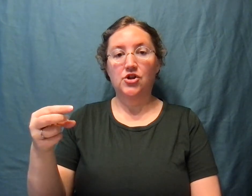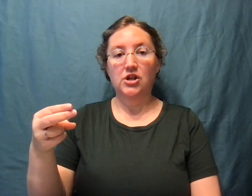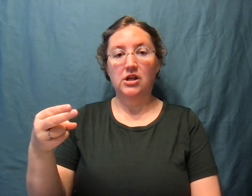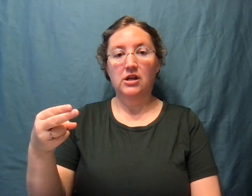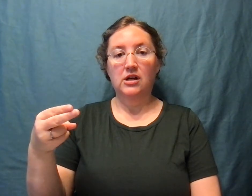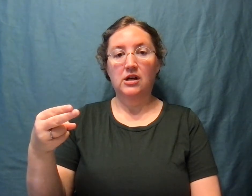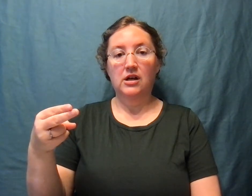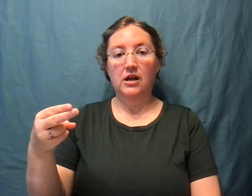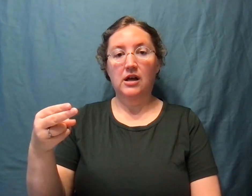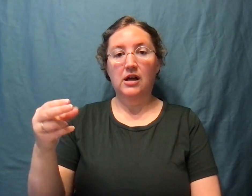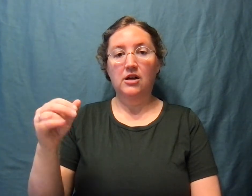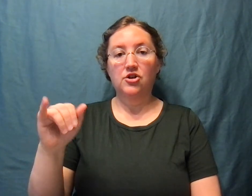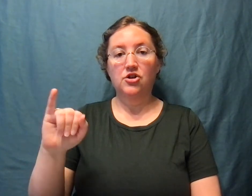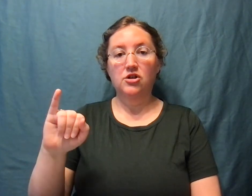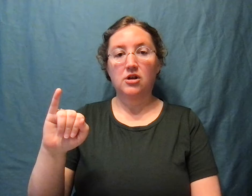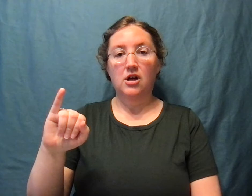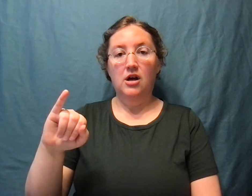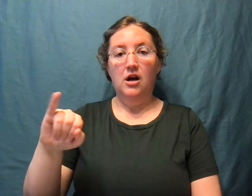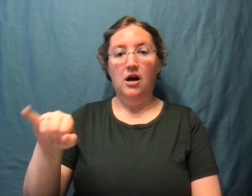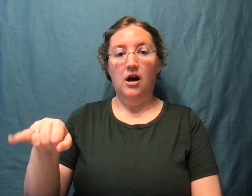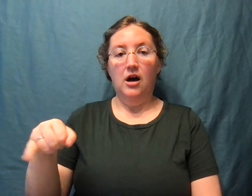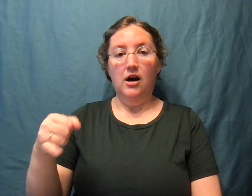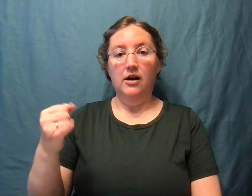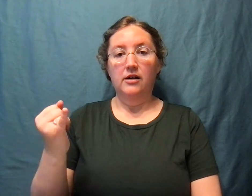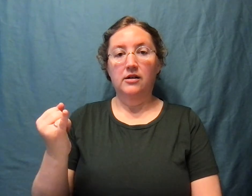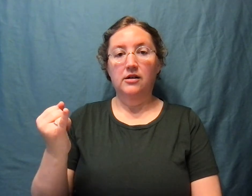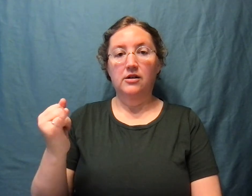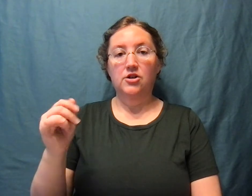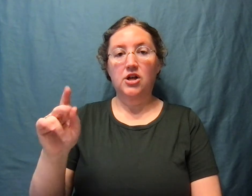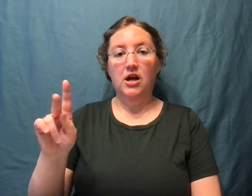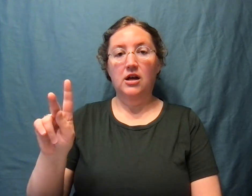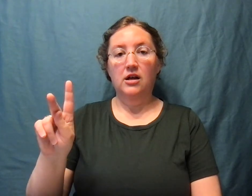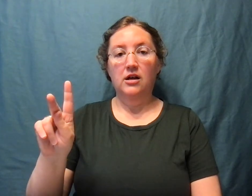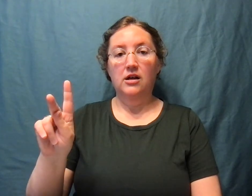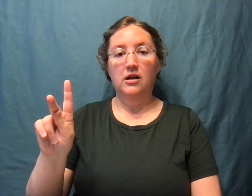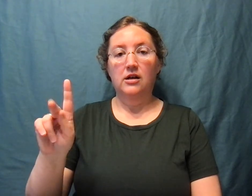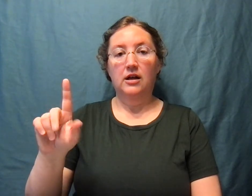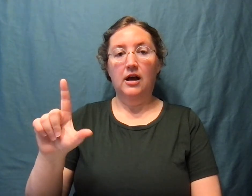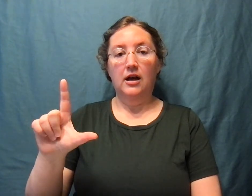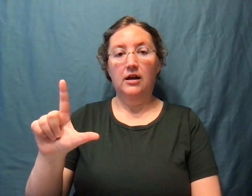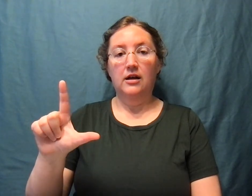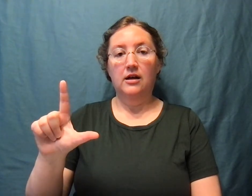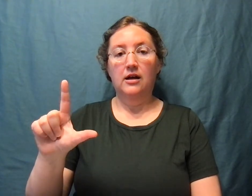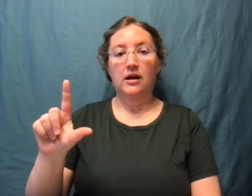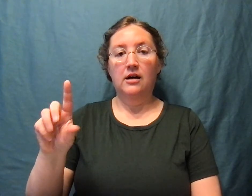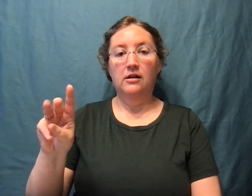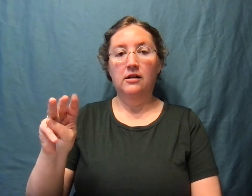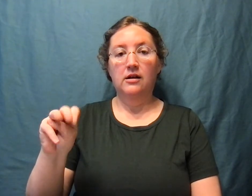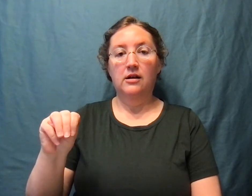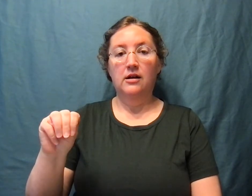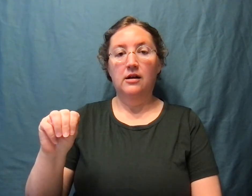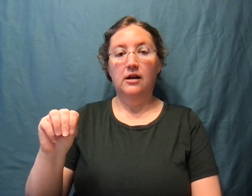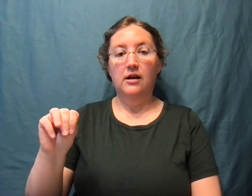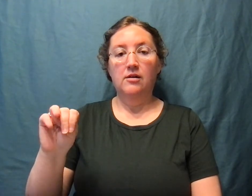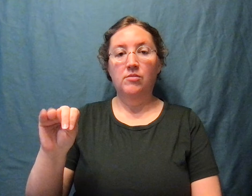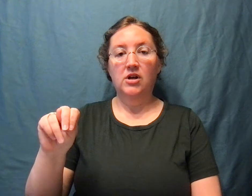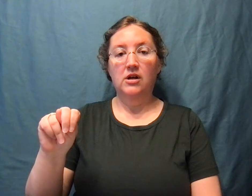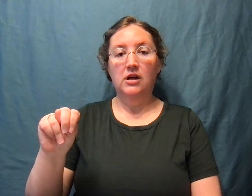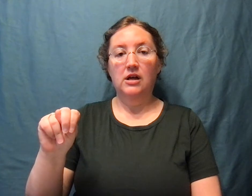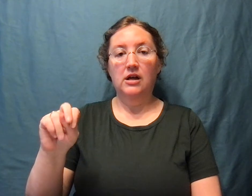G, H, I, J, K, L, M,